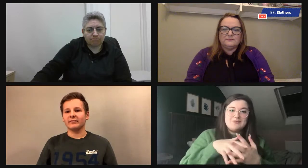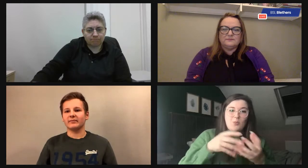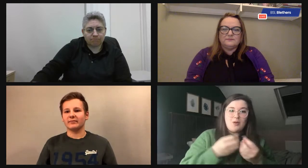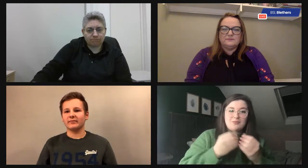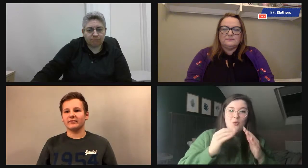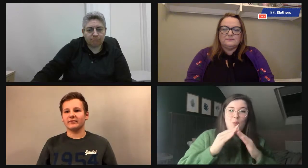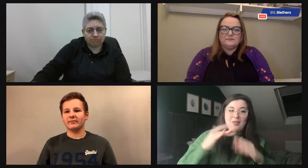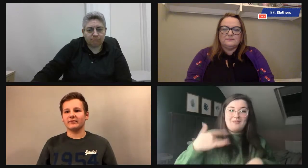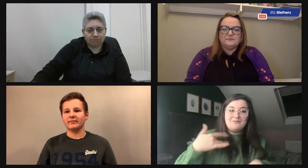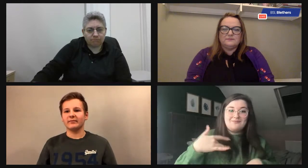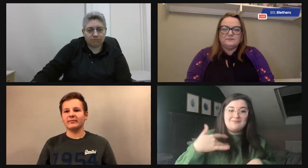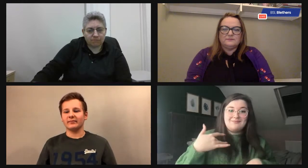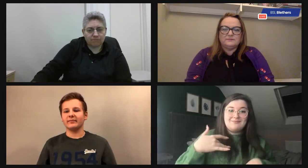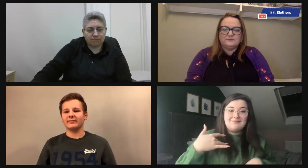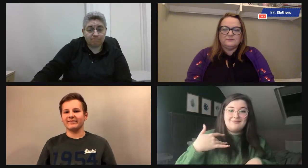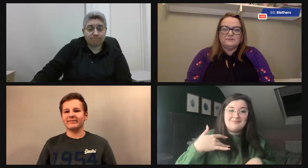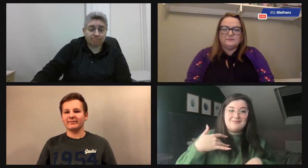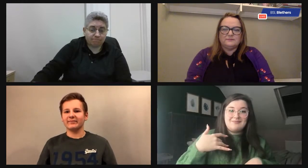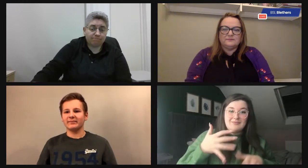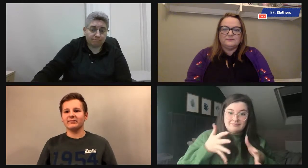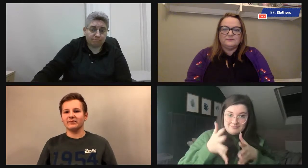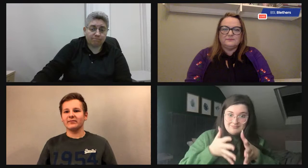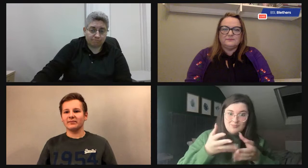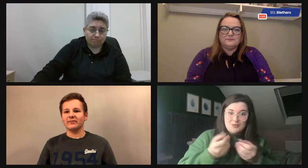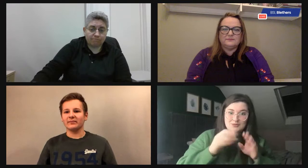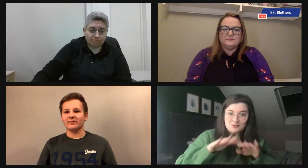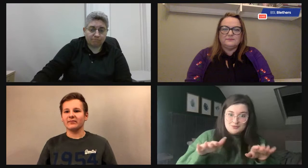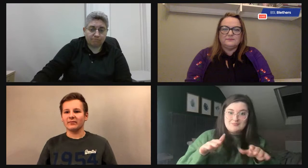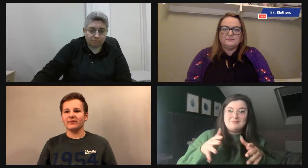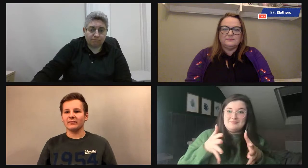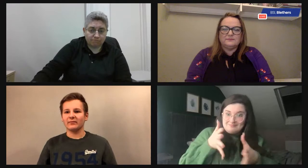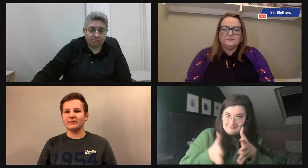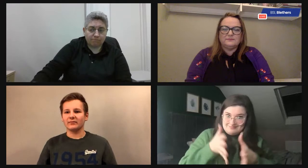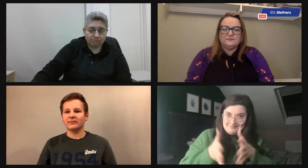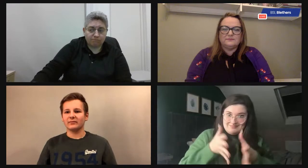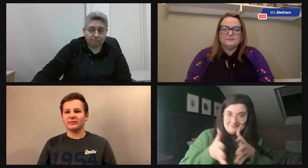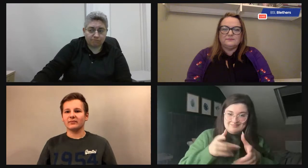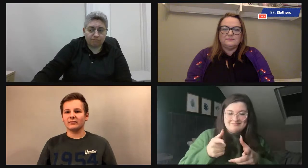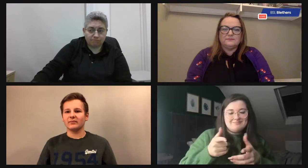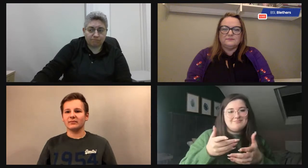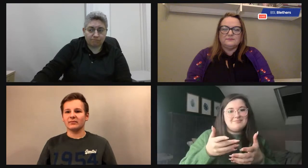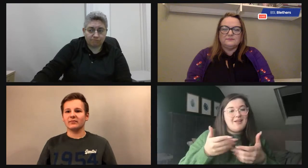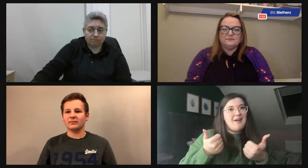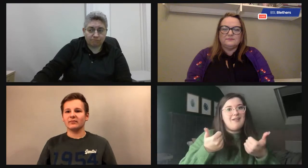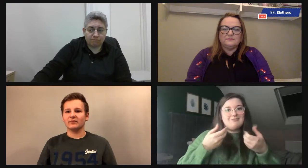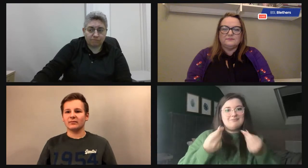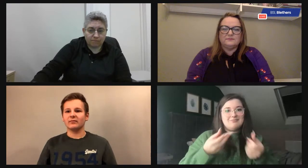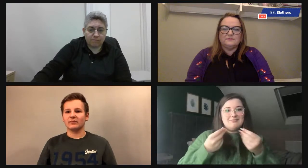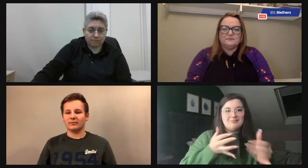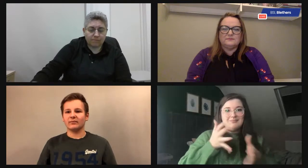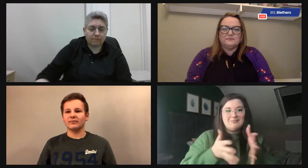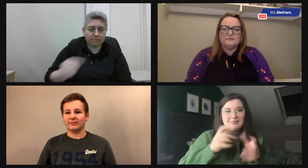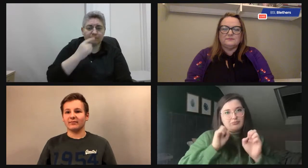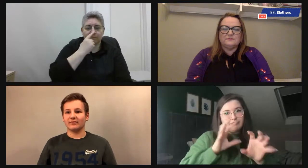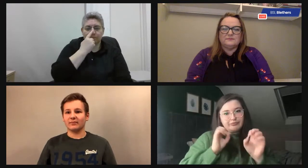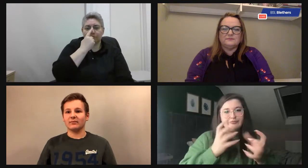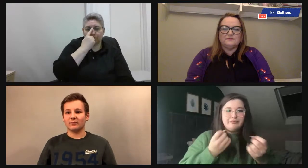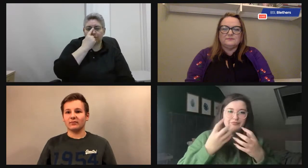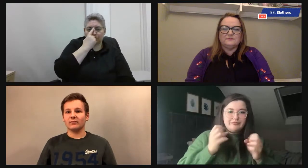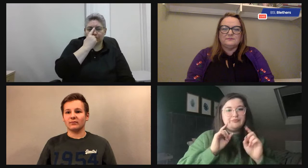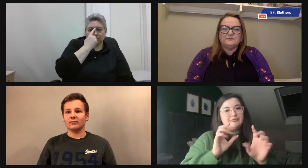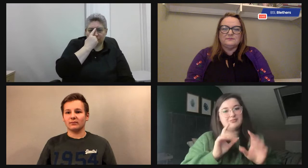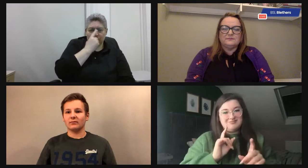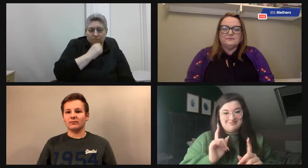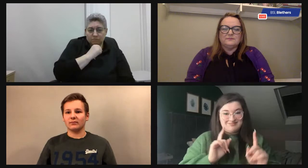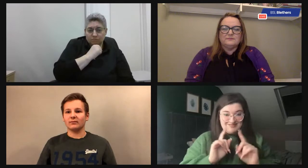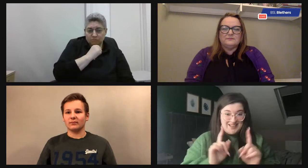would encourage all families to learn sign, you know, at home with the deaf